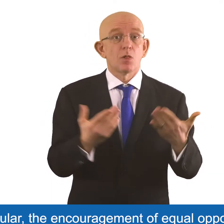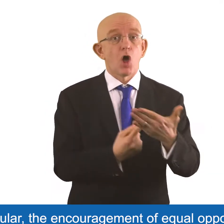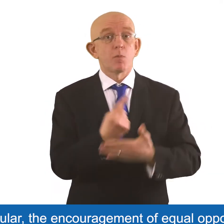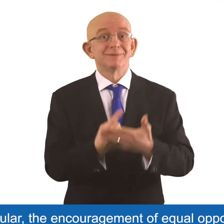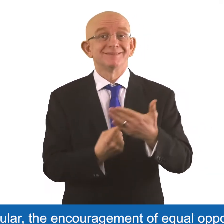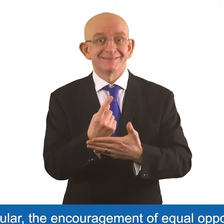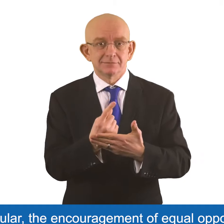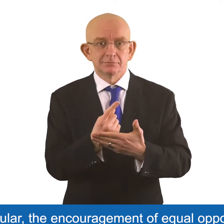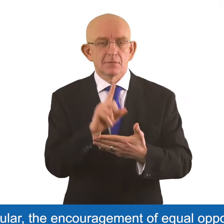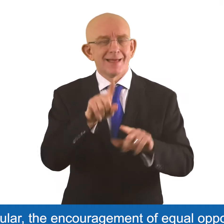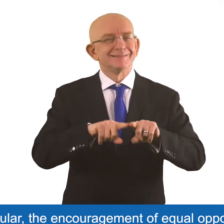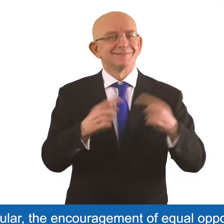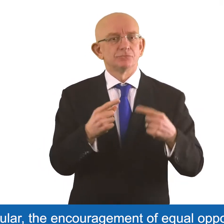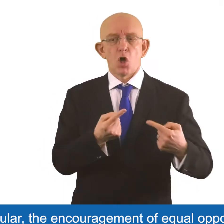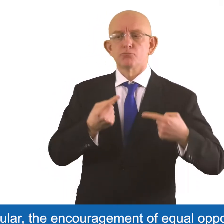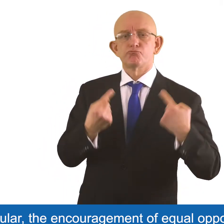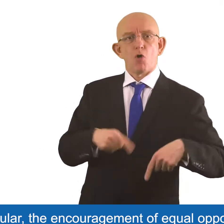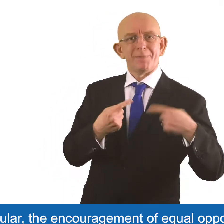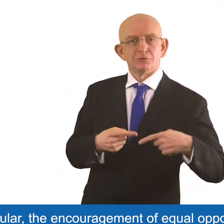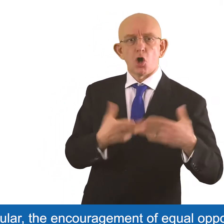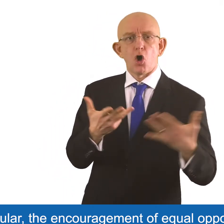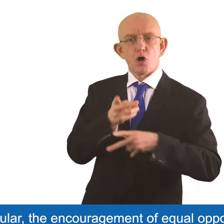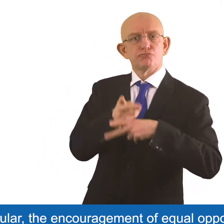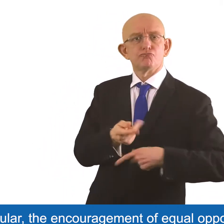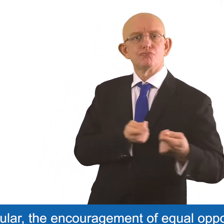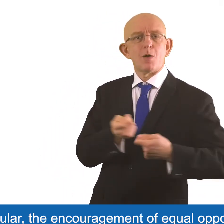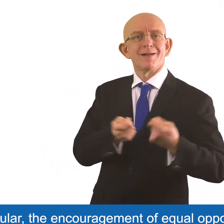brackets, other than by prohibition or regulation, close